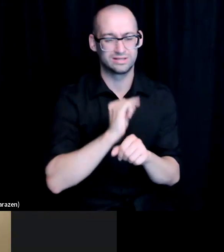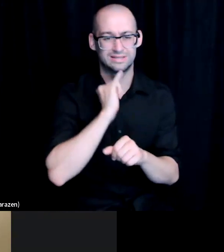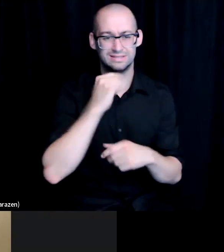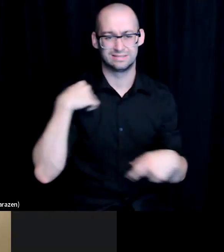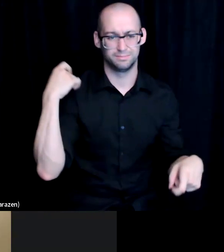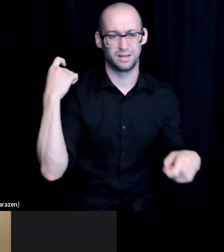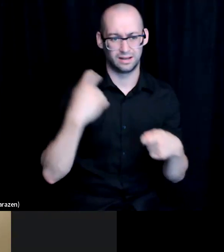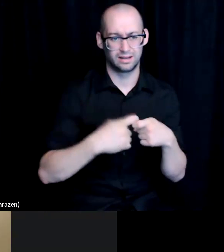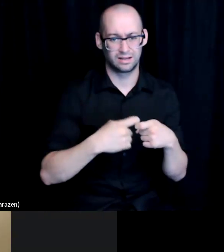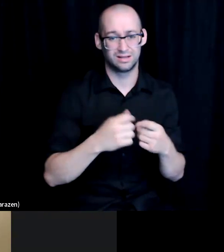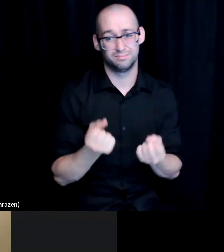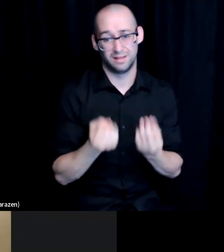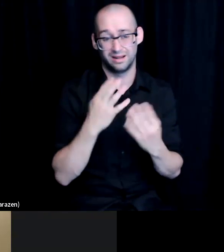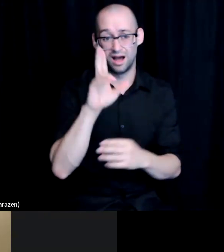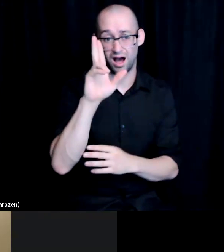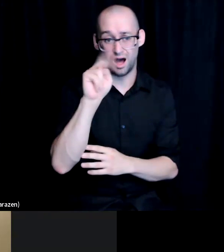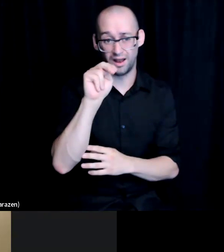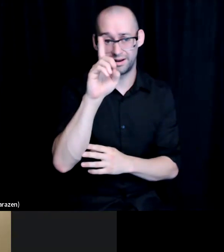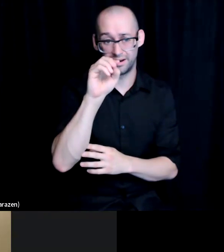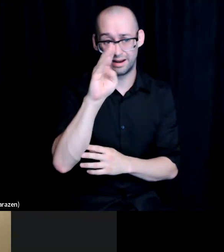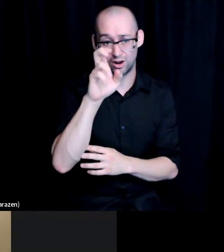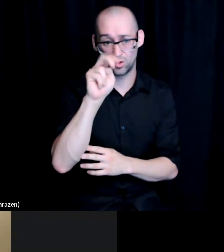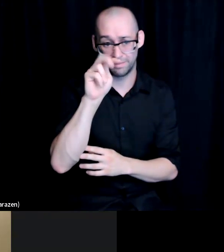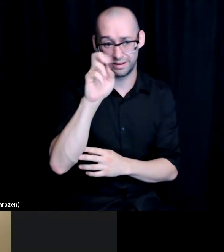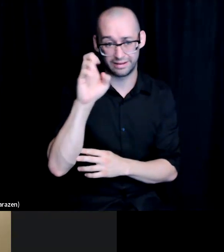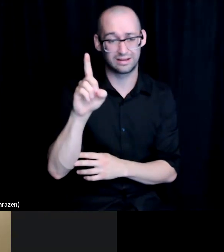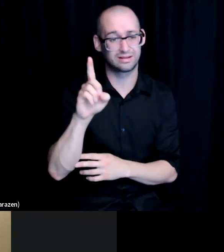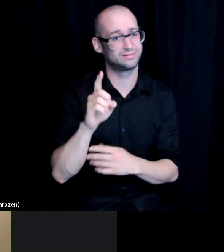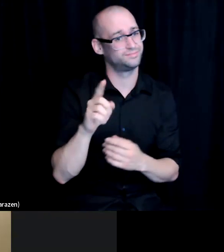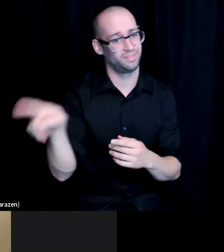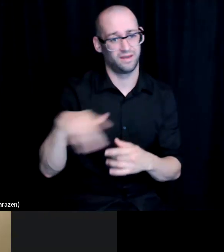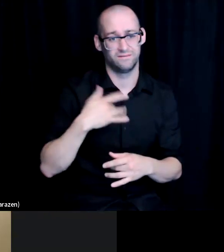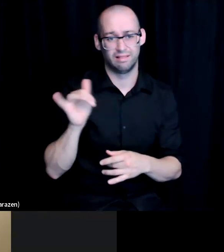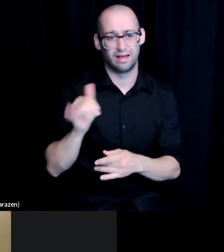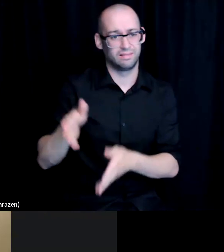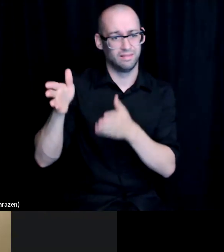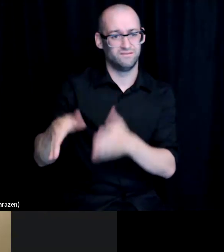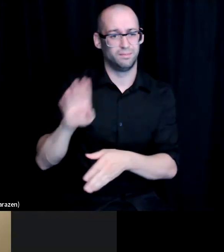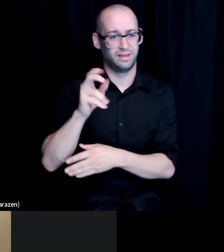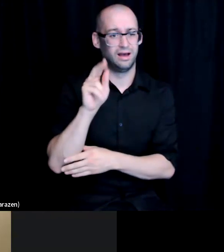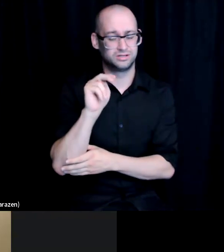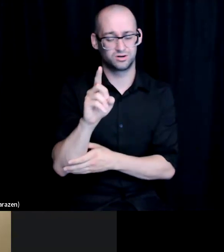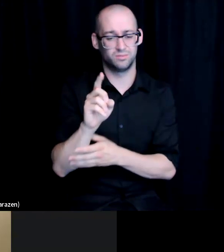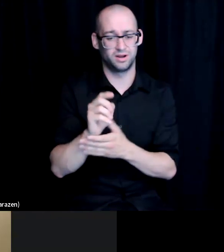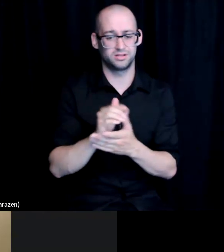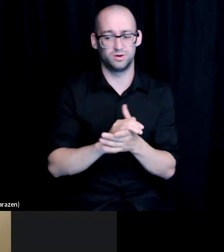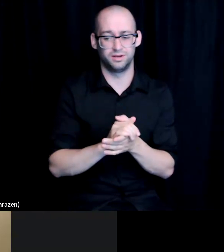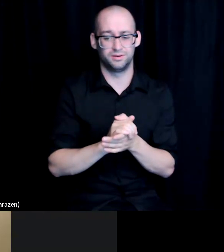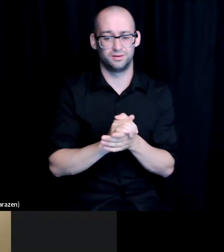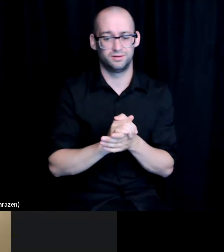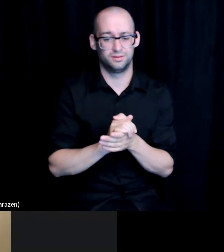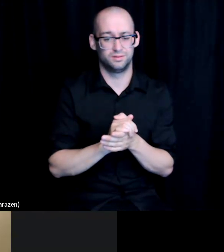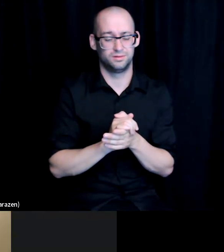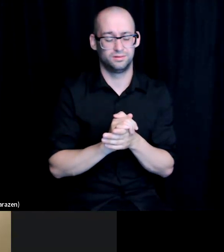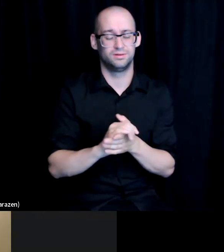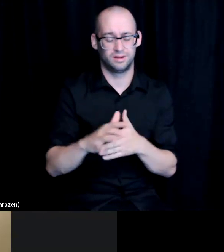and they feel like they're left behind, and that they are we did a health fair at